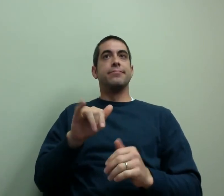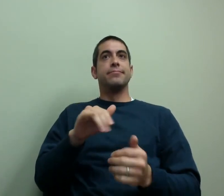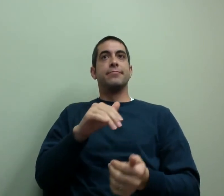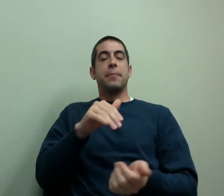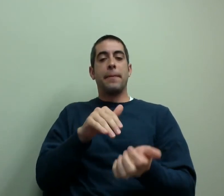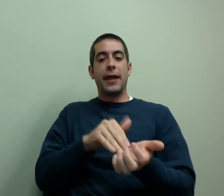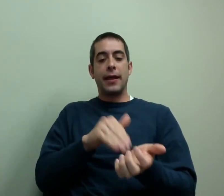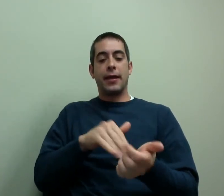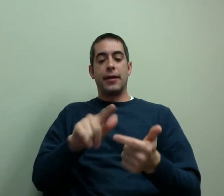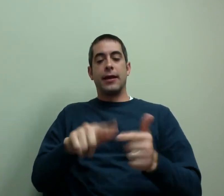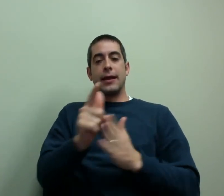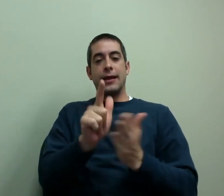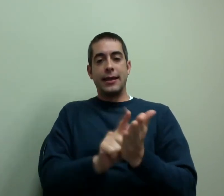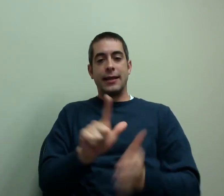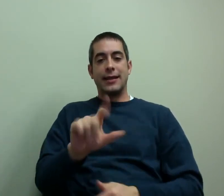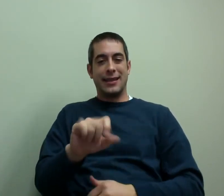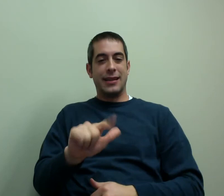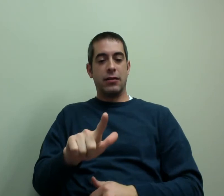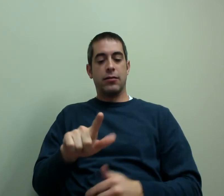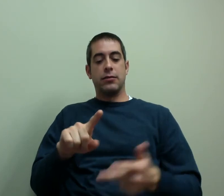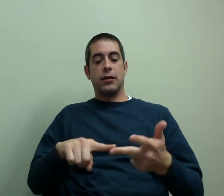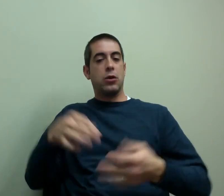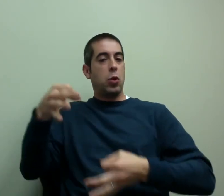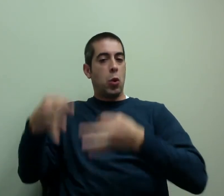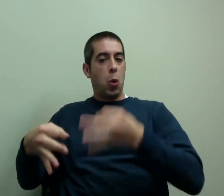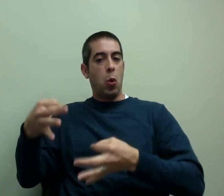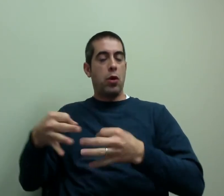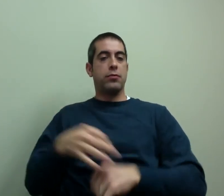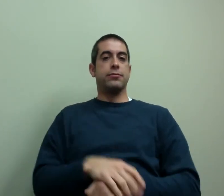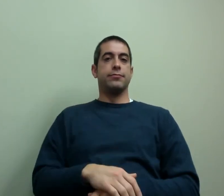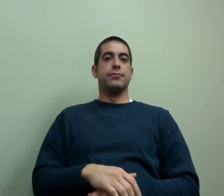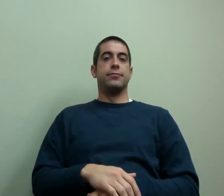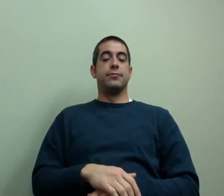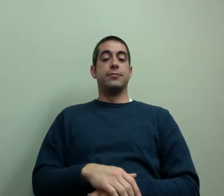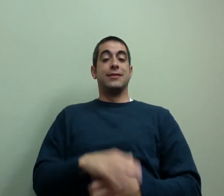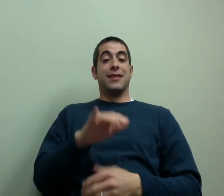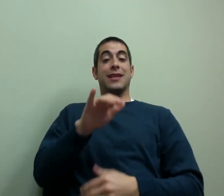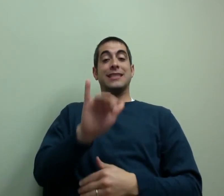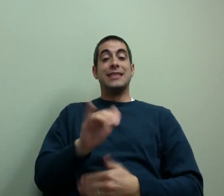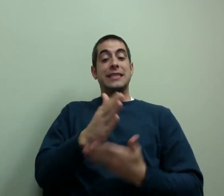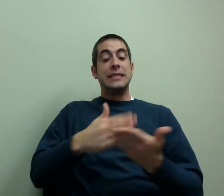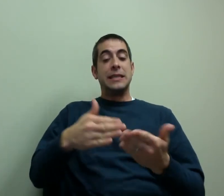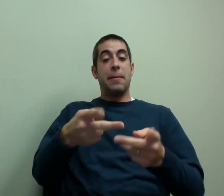legal, and court situations. In such settings, the National Association of the Deaf,